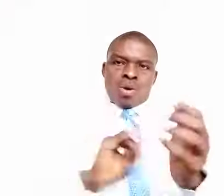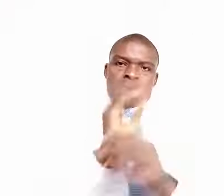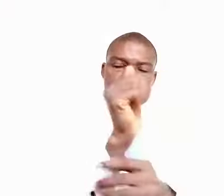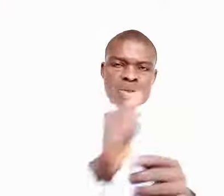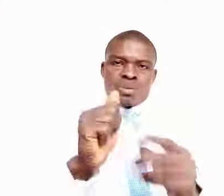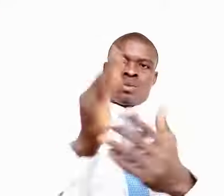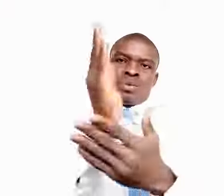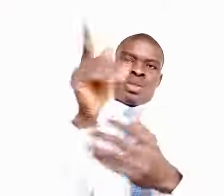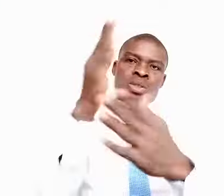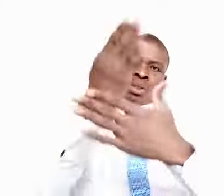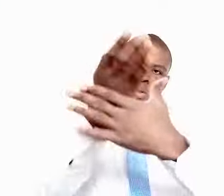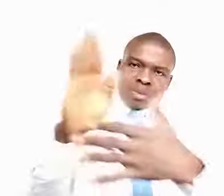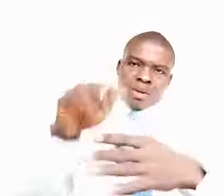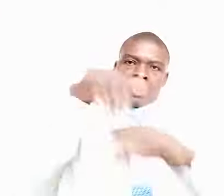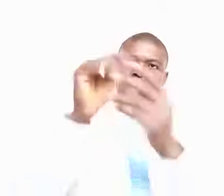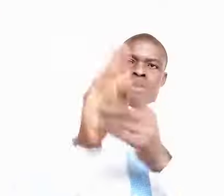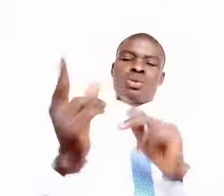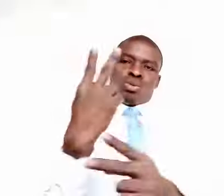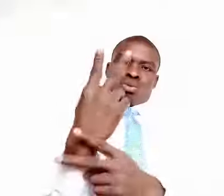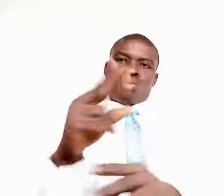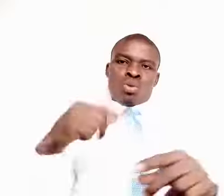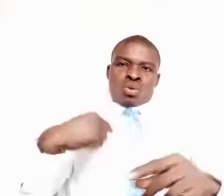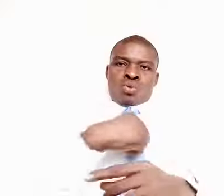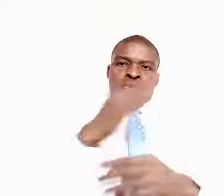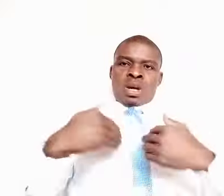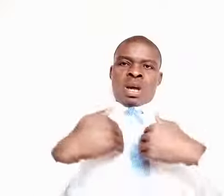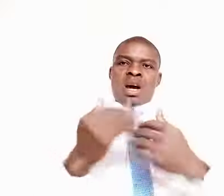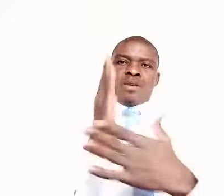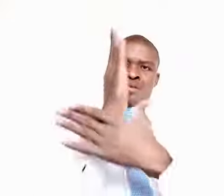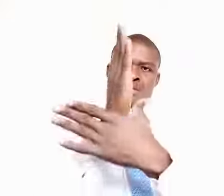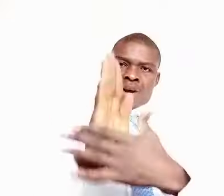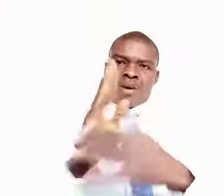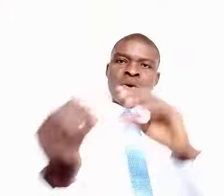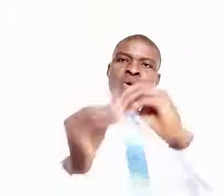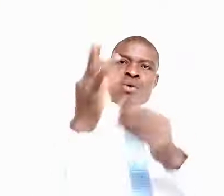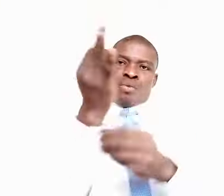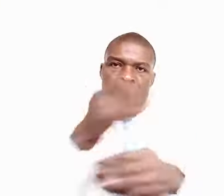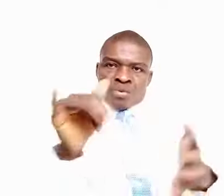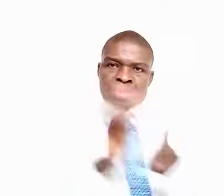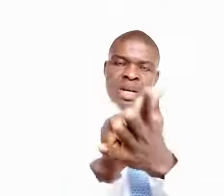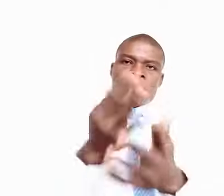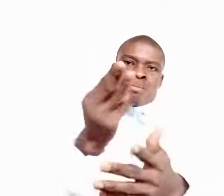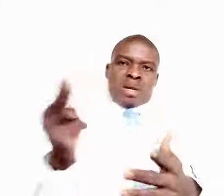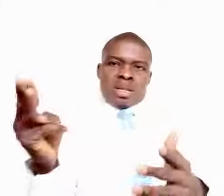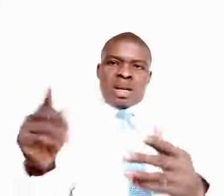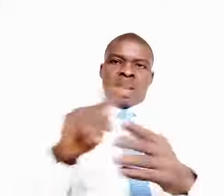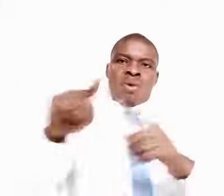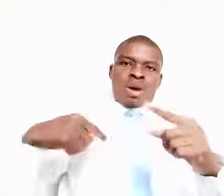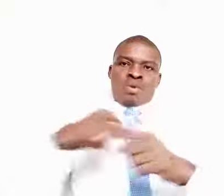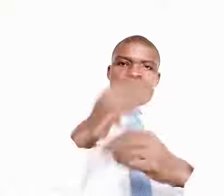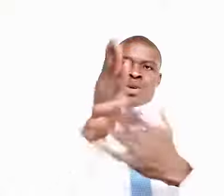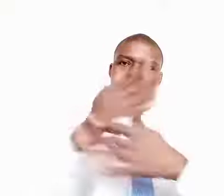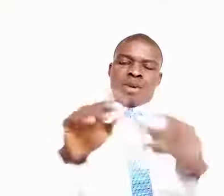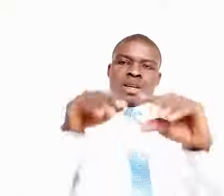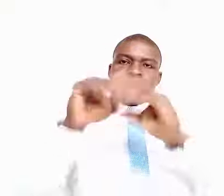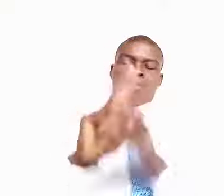2, we have an half of that object. When we divide it into 4, we have a quarter,